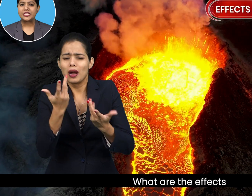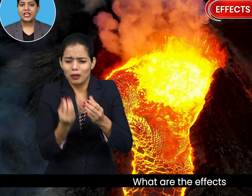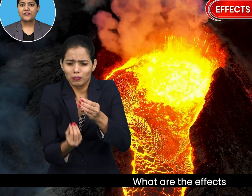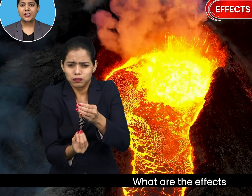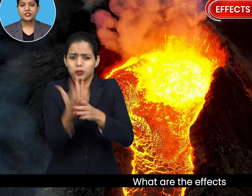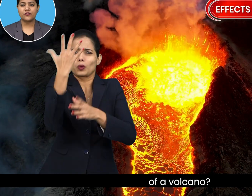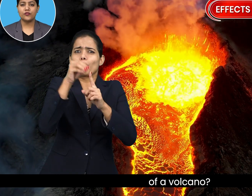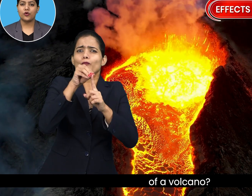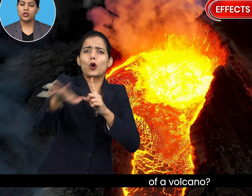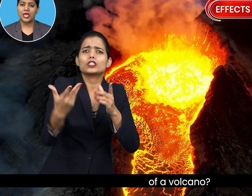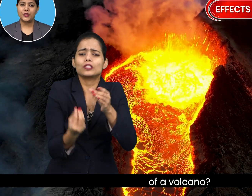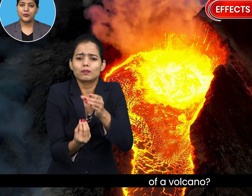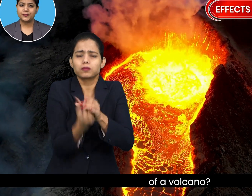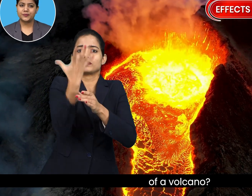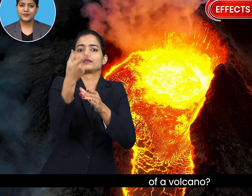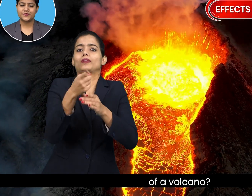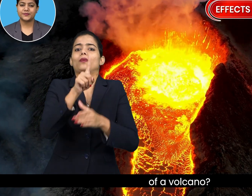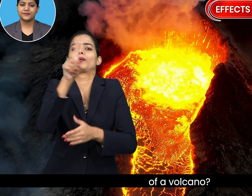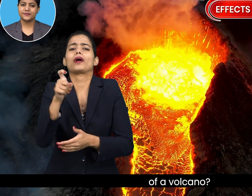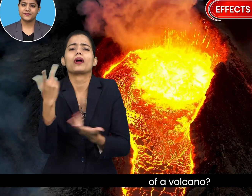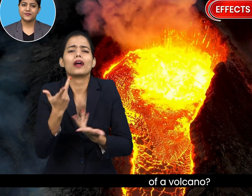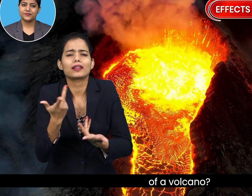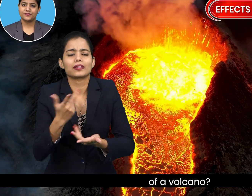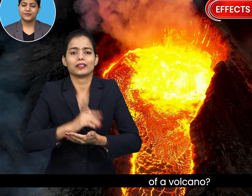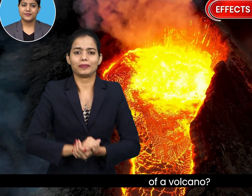What are the effects of a volcano?